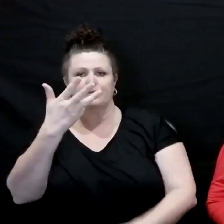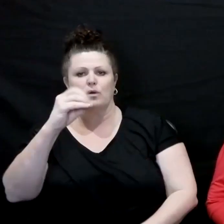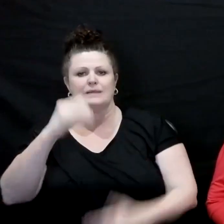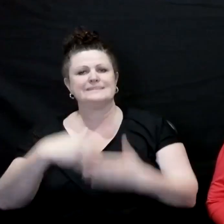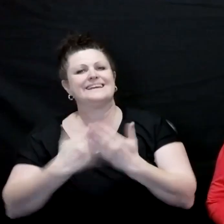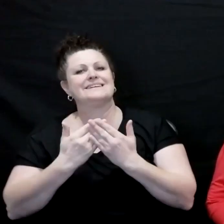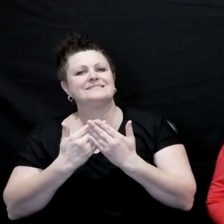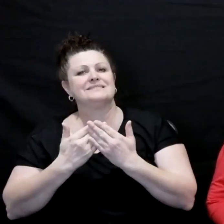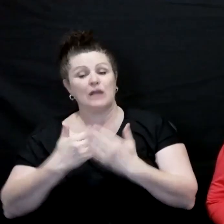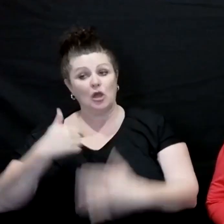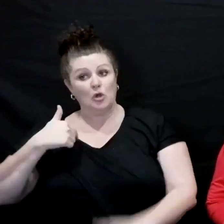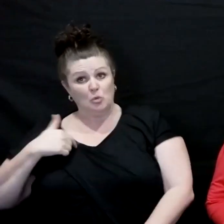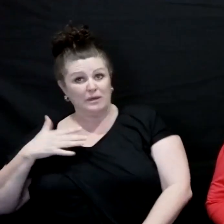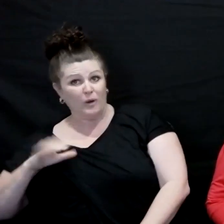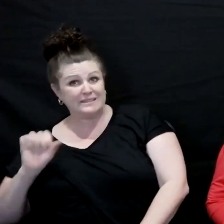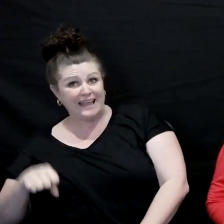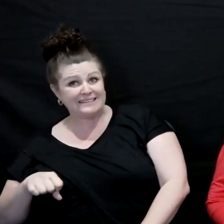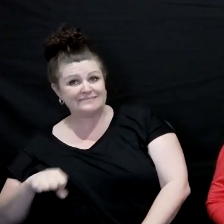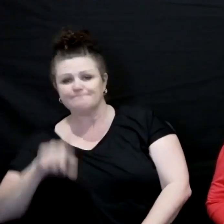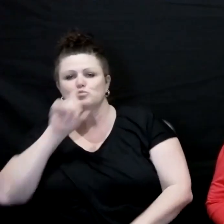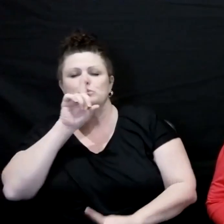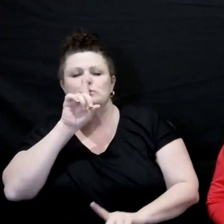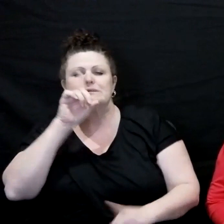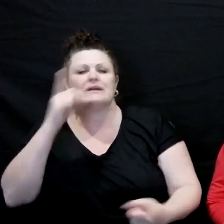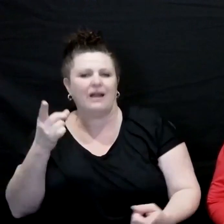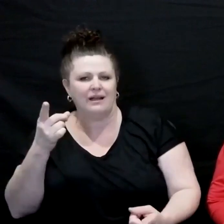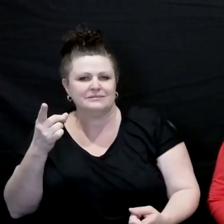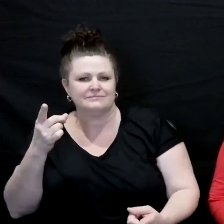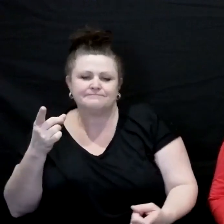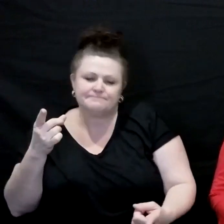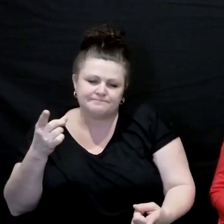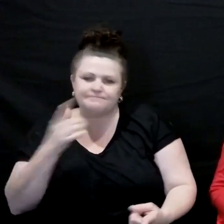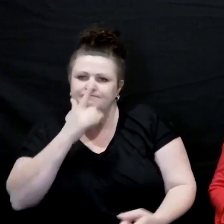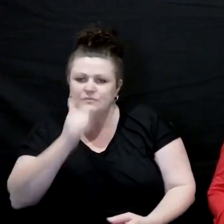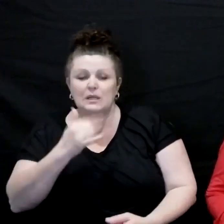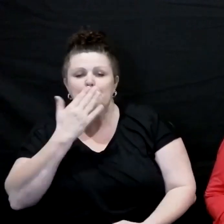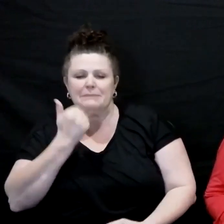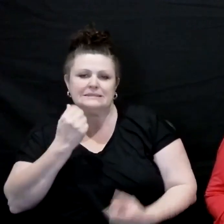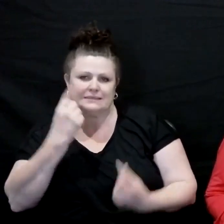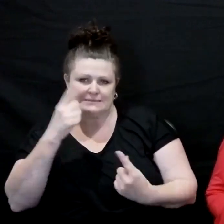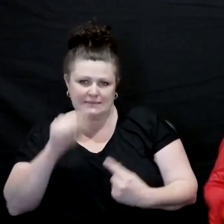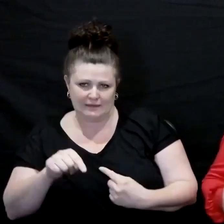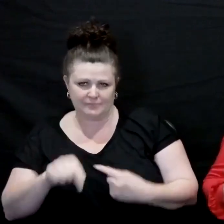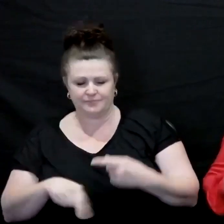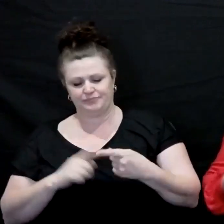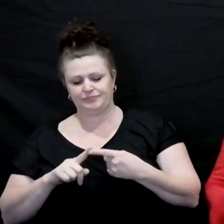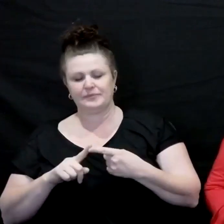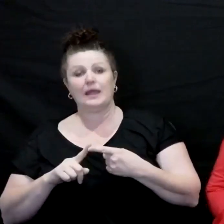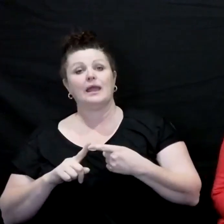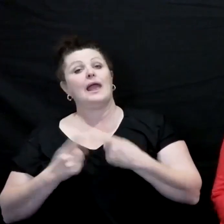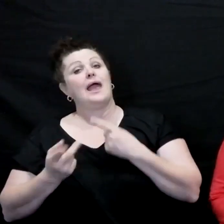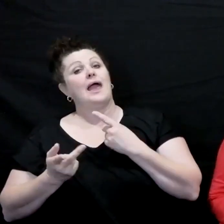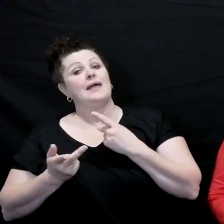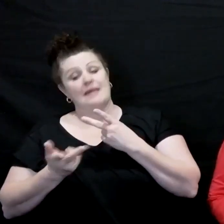That's it. And it's not that we don't want to, it's that we're unable to do it. So please understand that. Now there's another type of